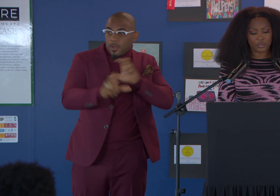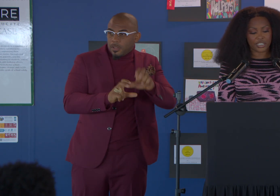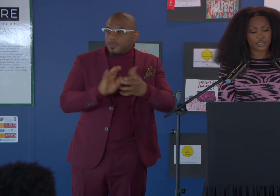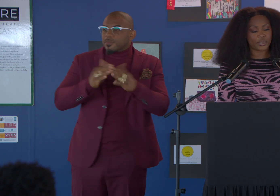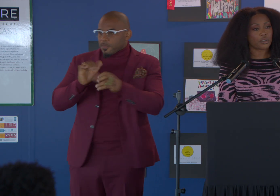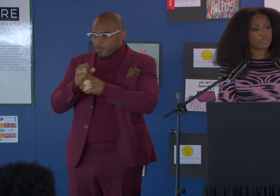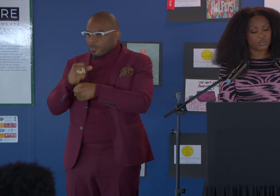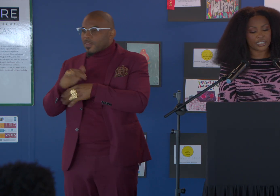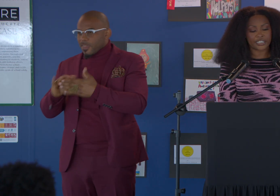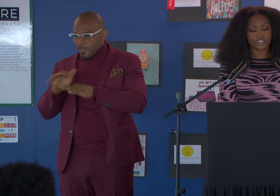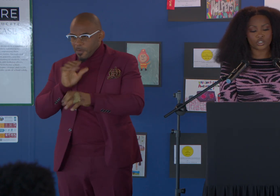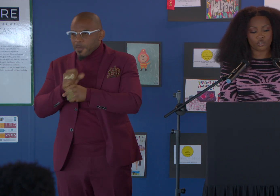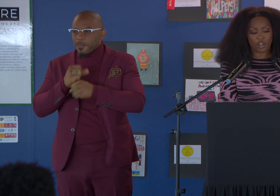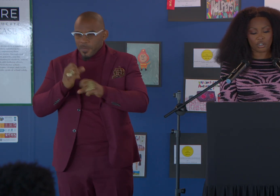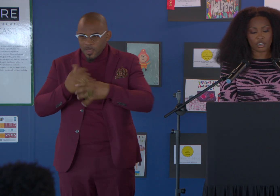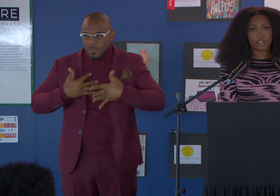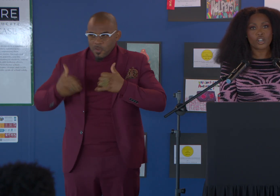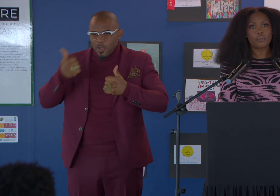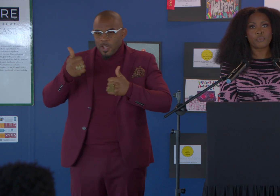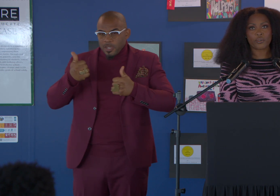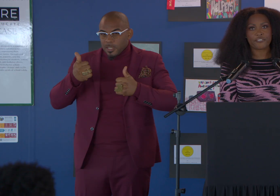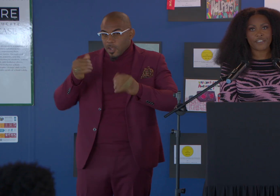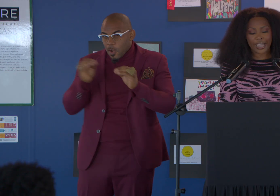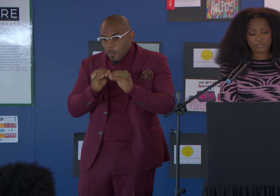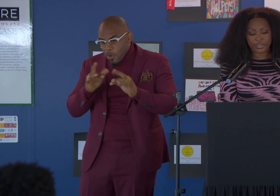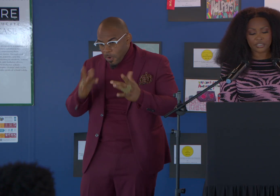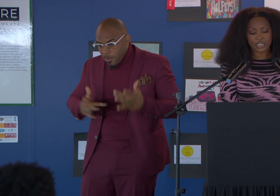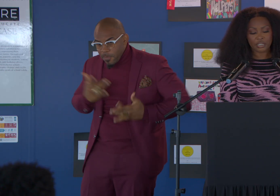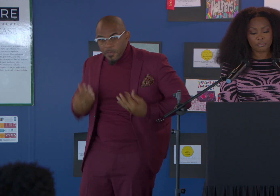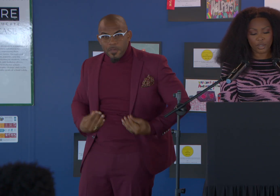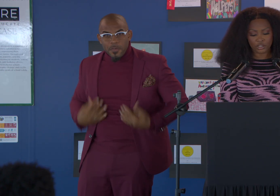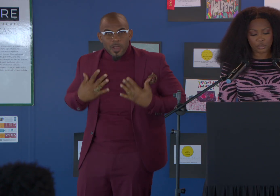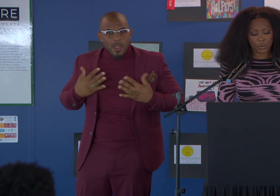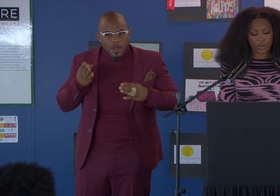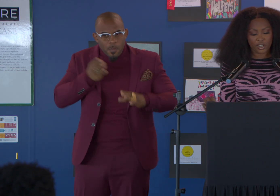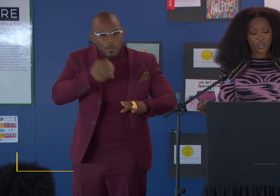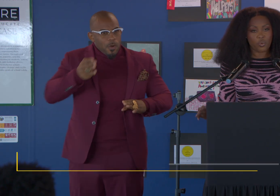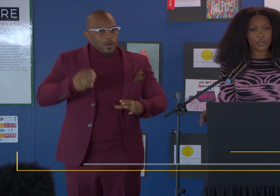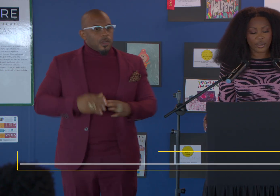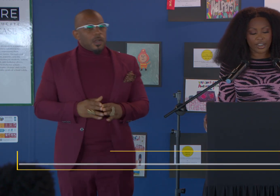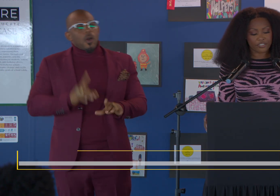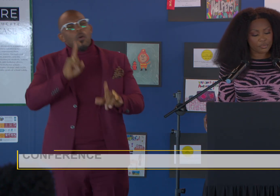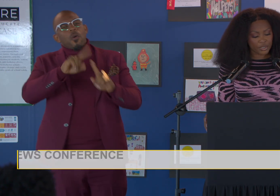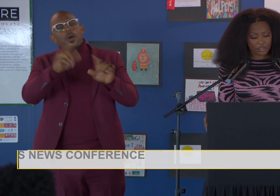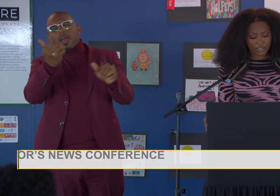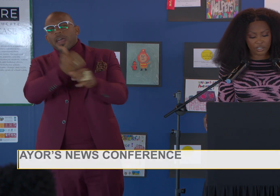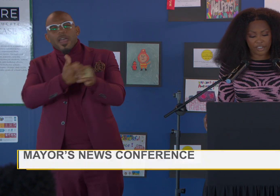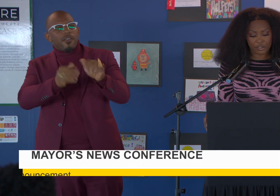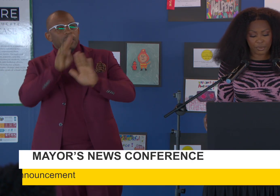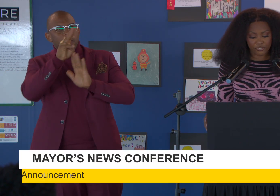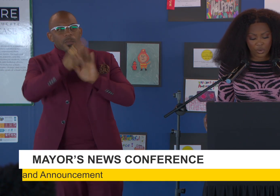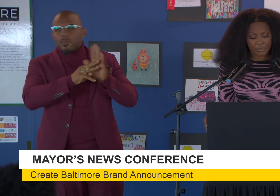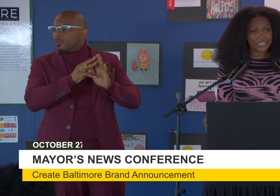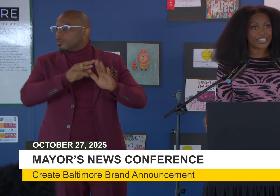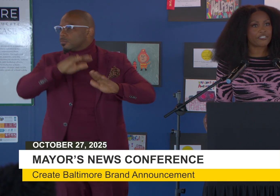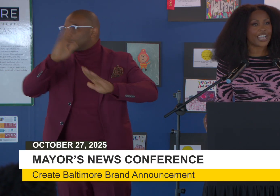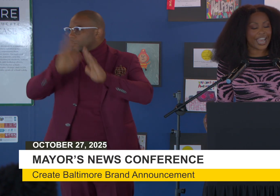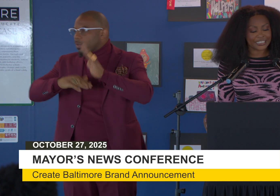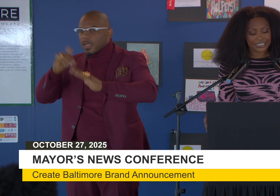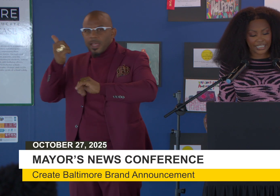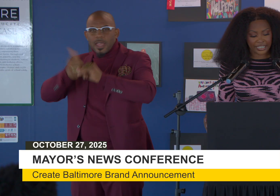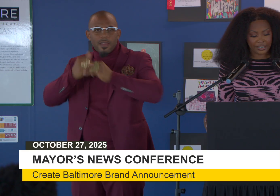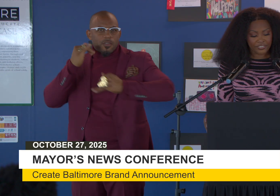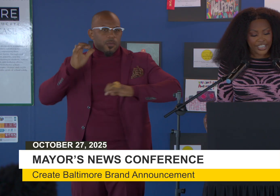creative communities, we are building a stronger, more vibrant Baltimore, one where every mural, every performance, and